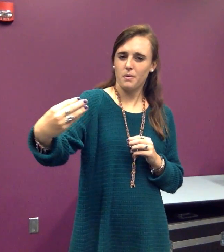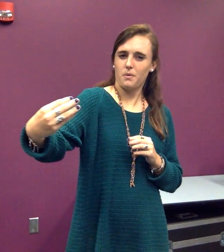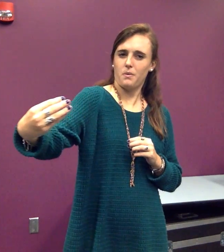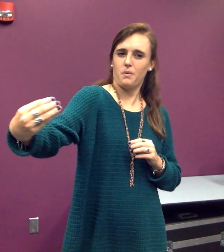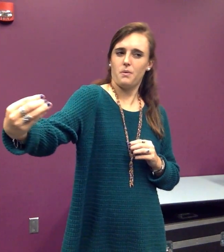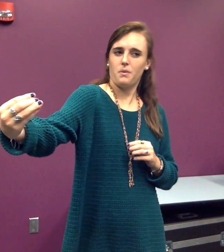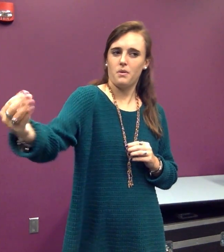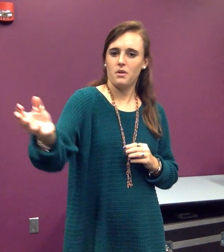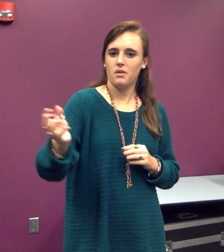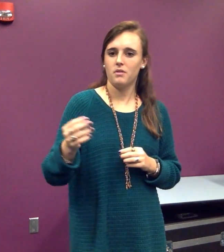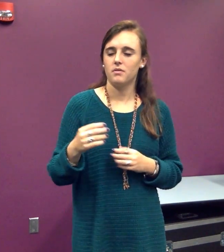they